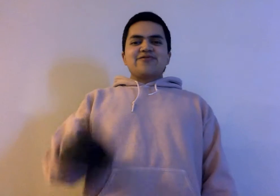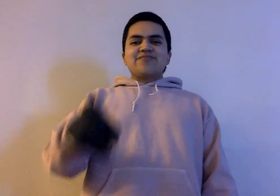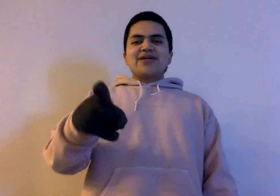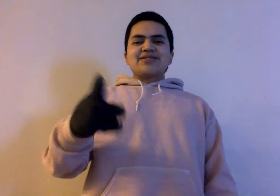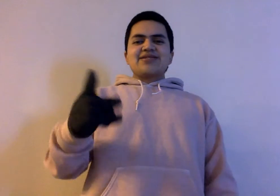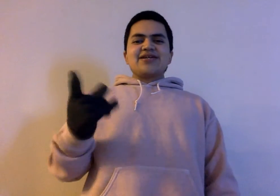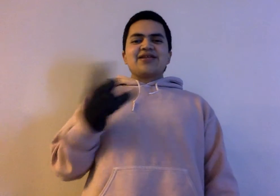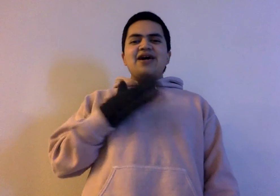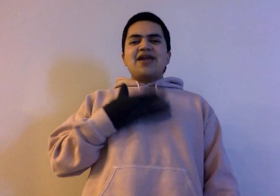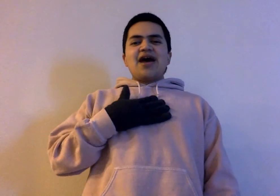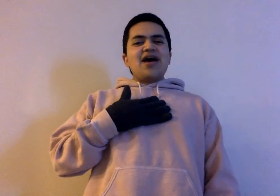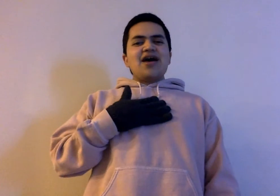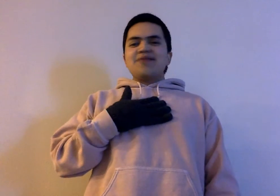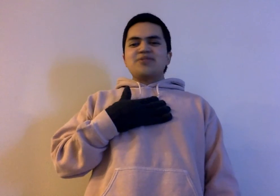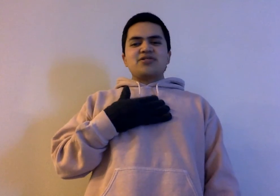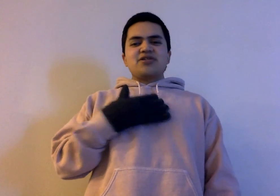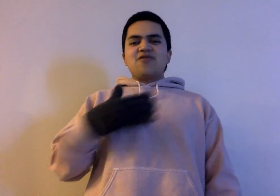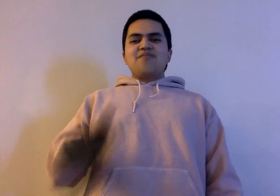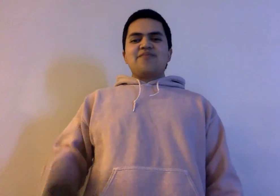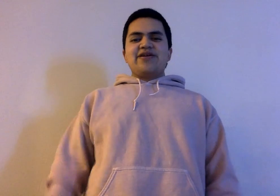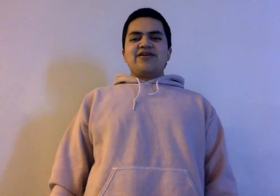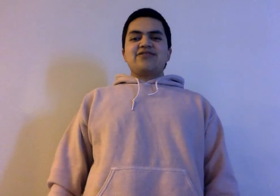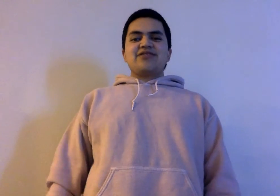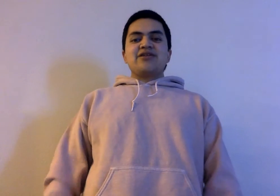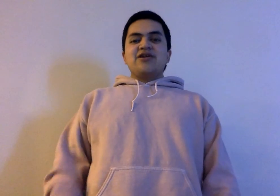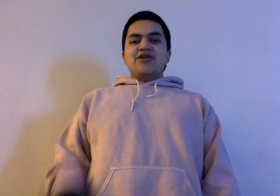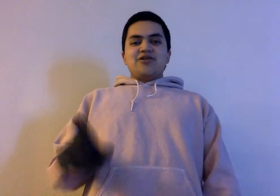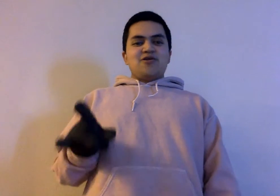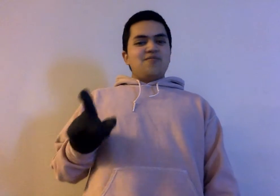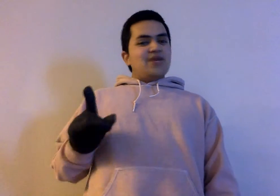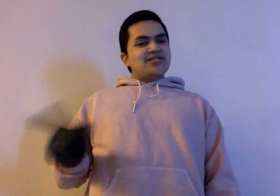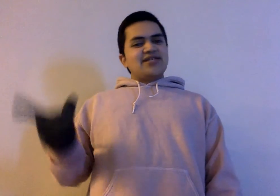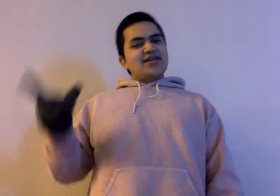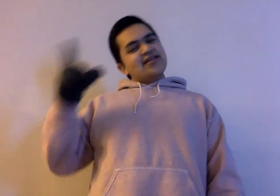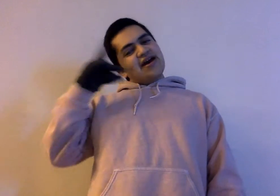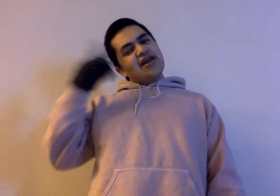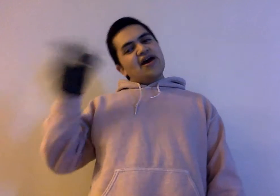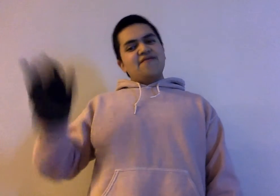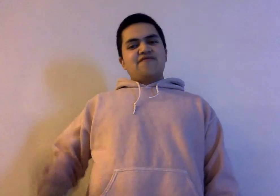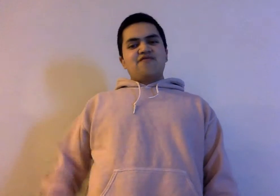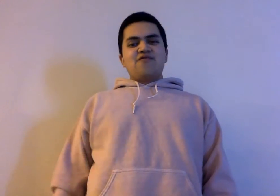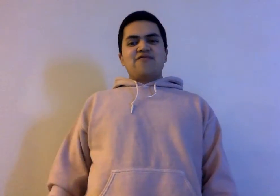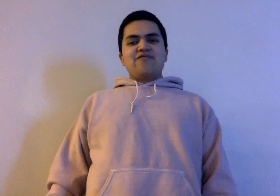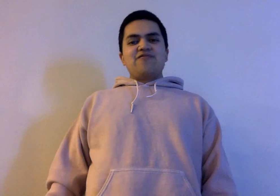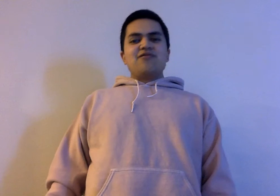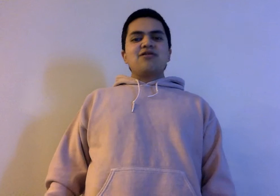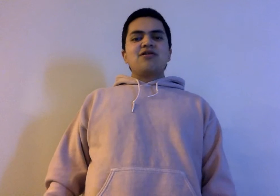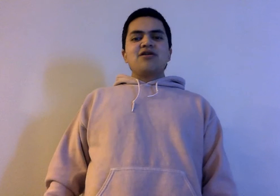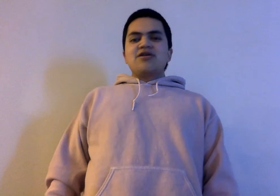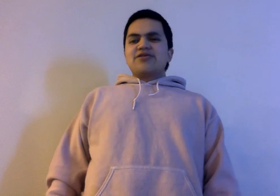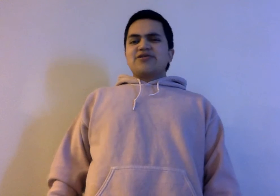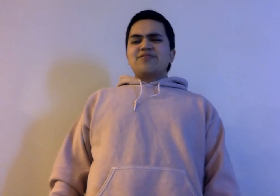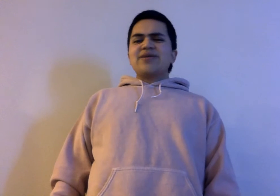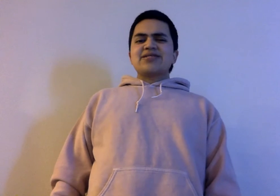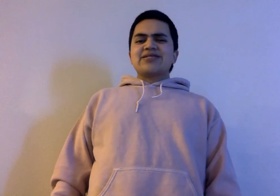You must think that I'm stupid. You must think that I'm fool. You must